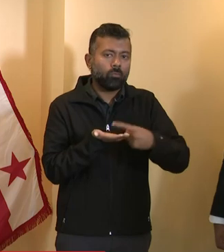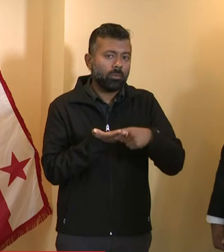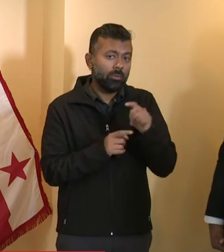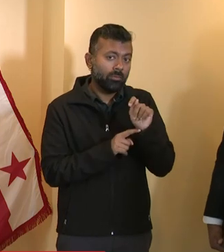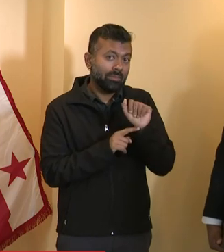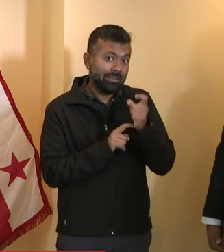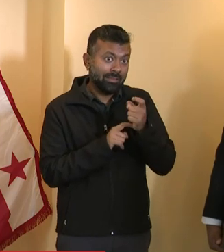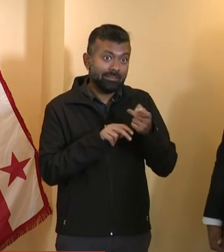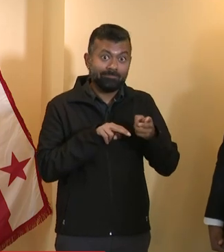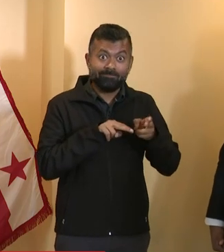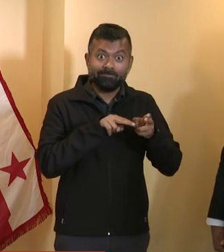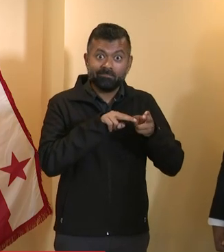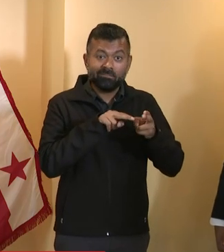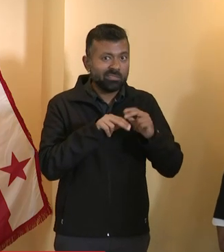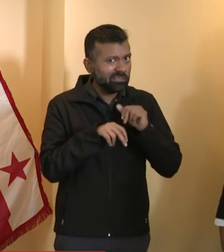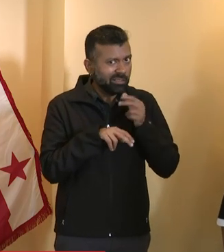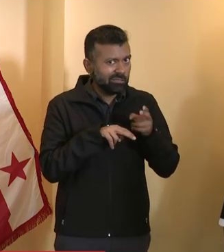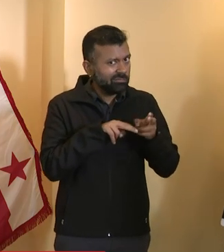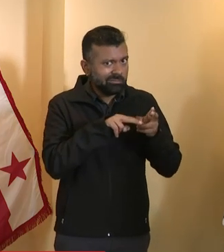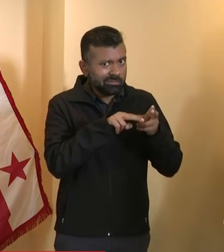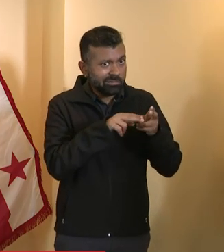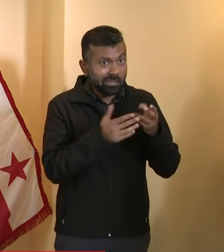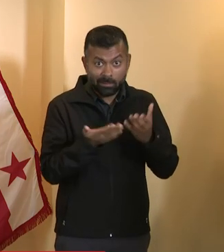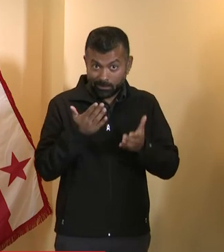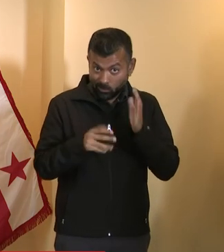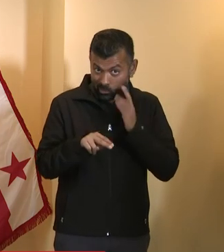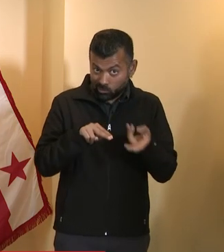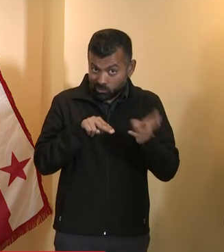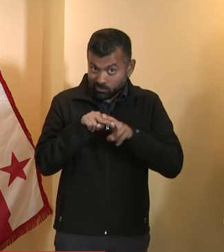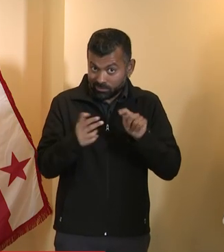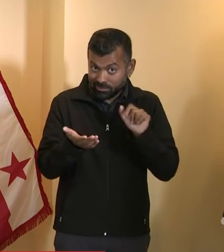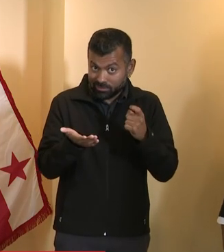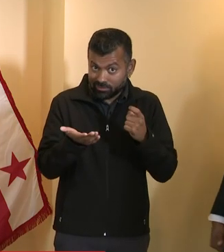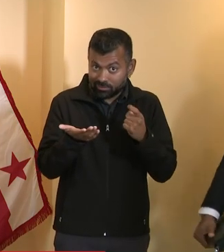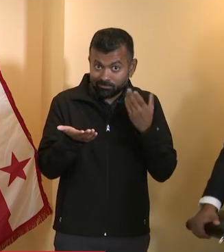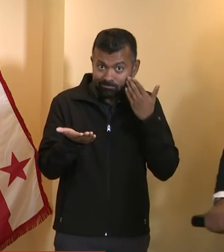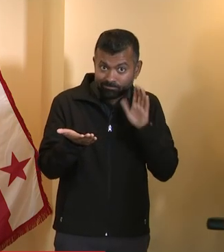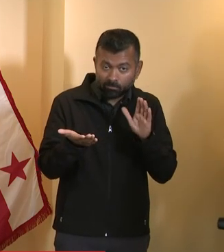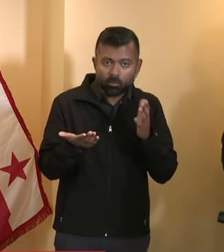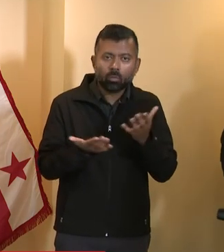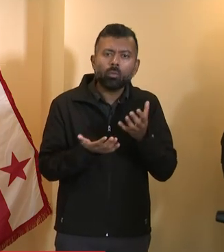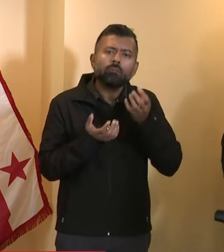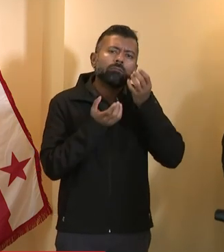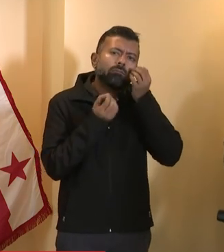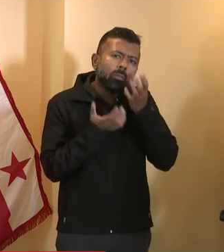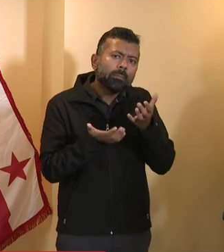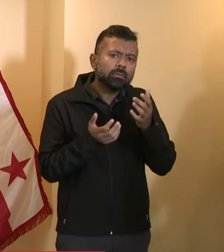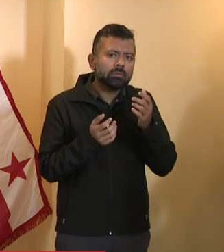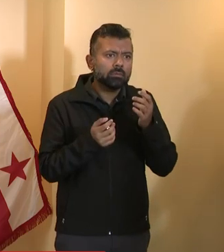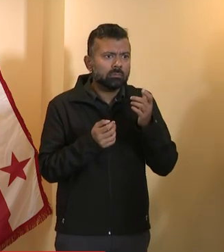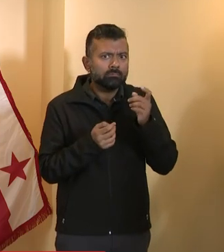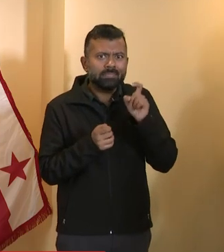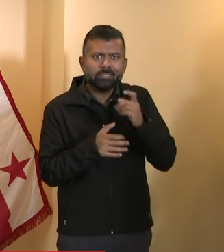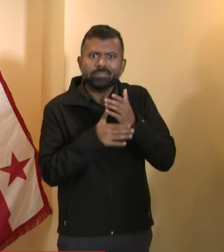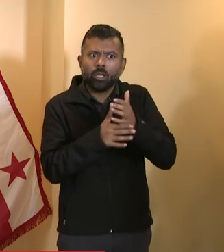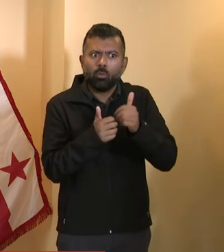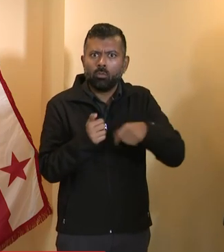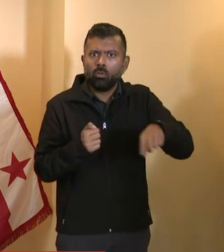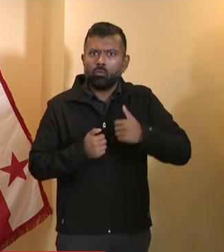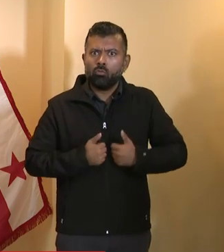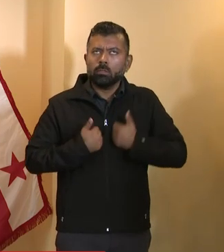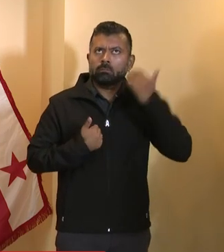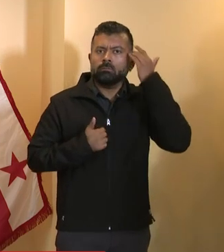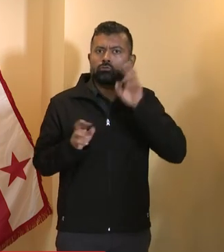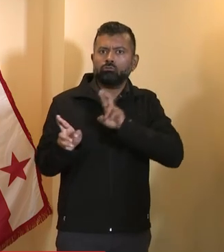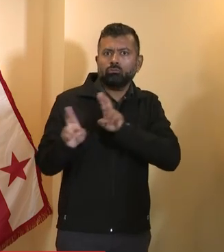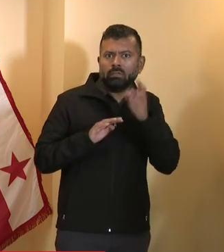What can you tell residents to expect? I mean, this is a $300+ million a year in the 3 out years is a